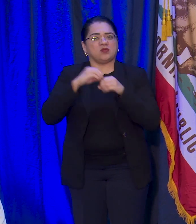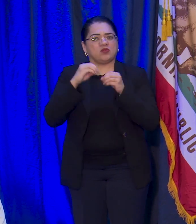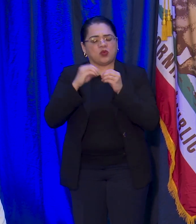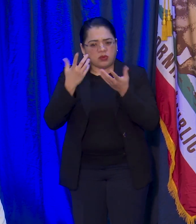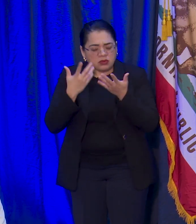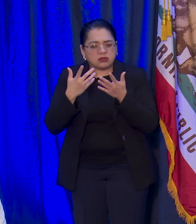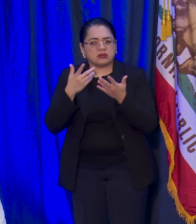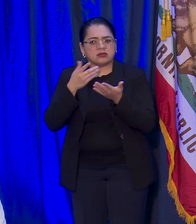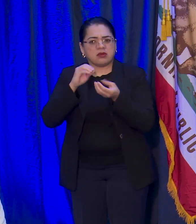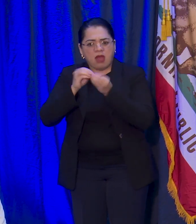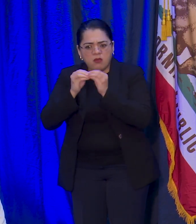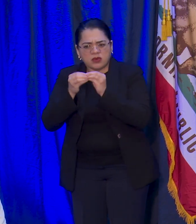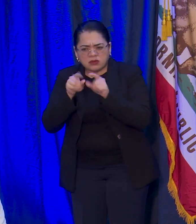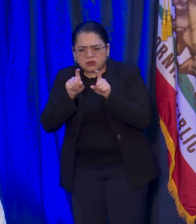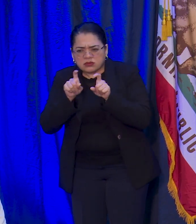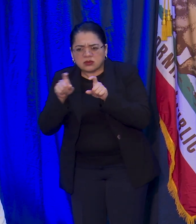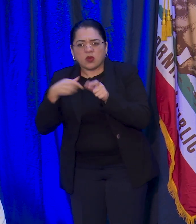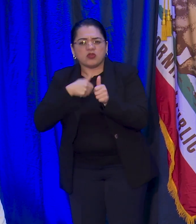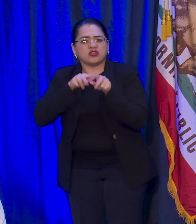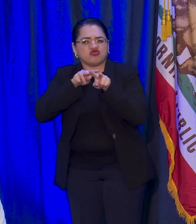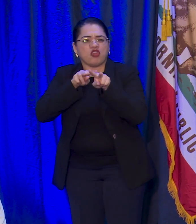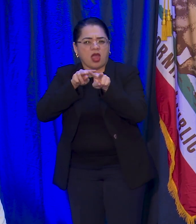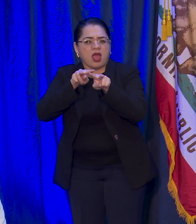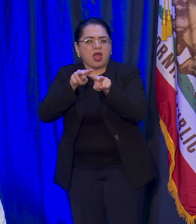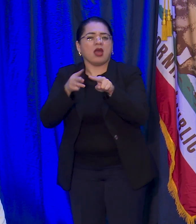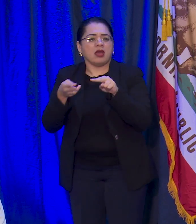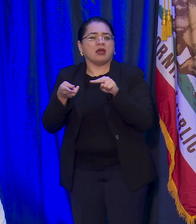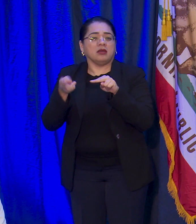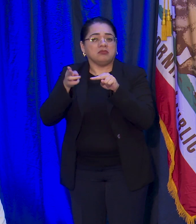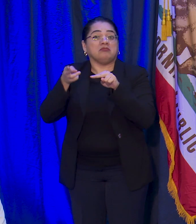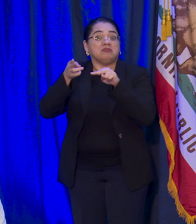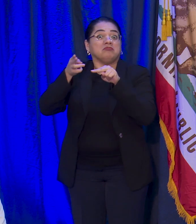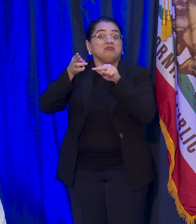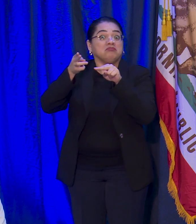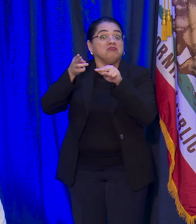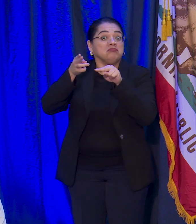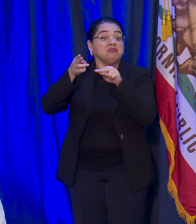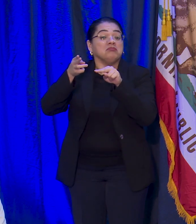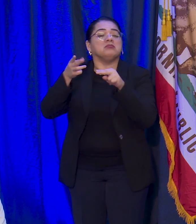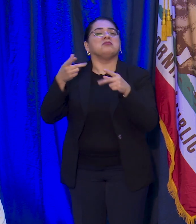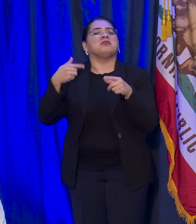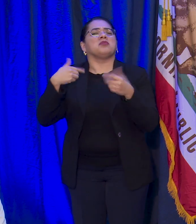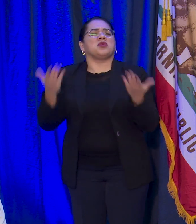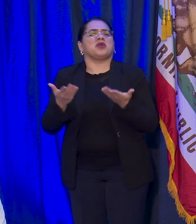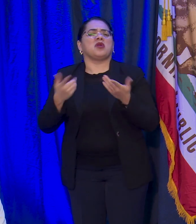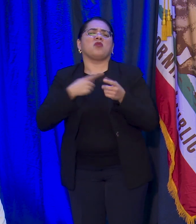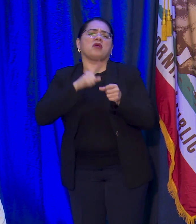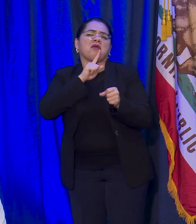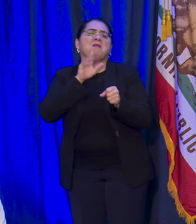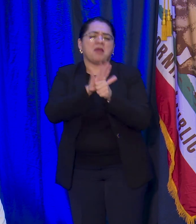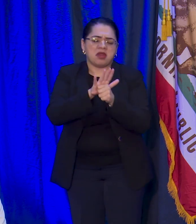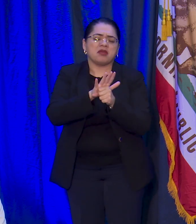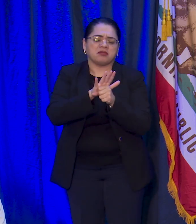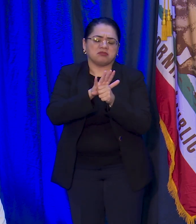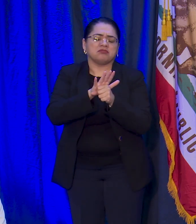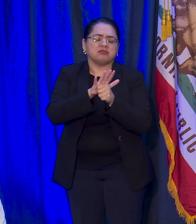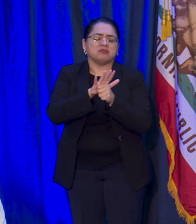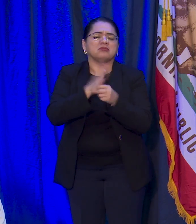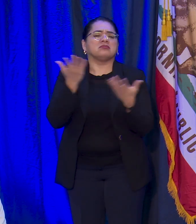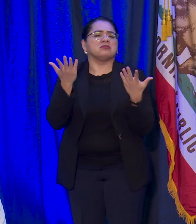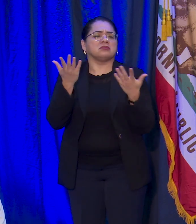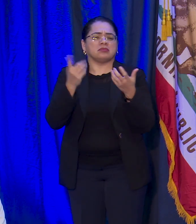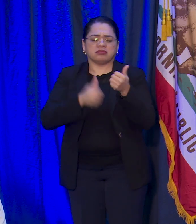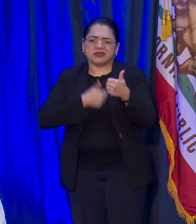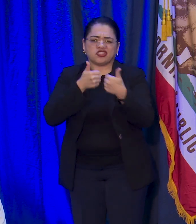will speak to those later in just a minute. But we remain committed to getting through this